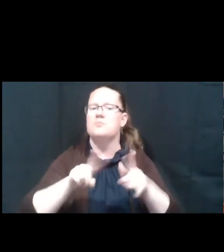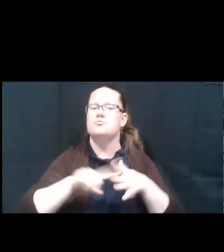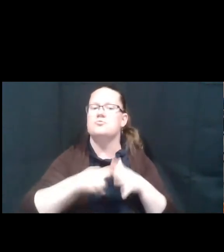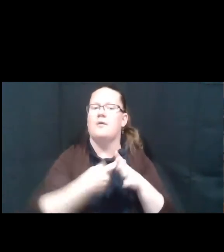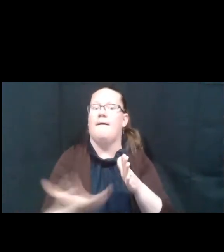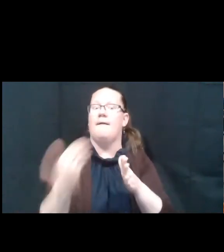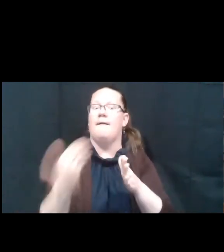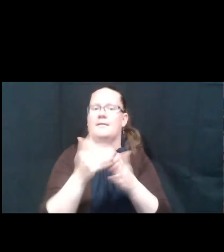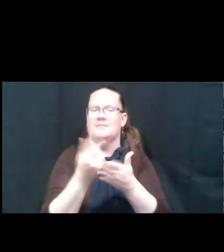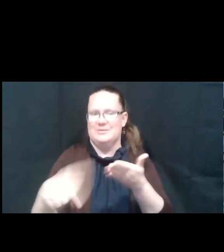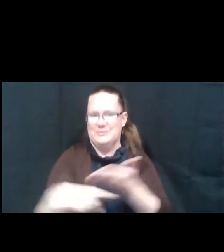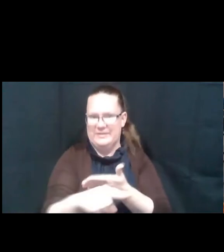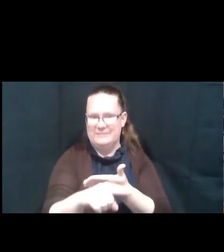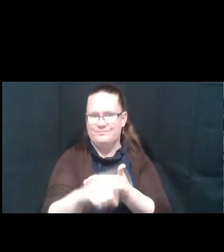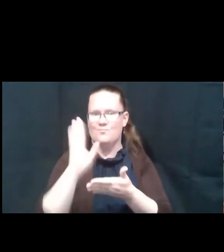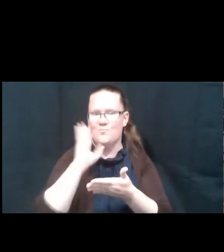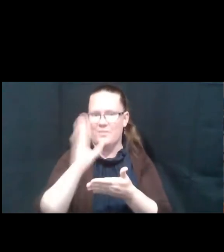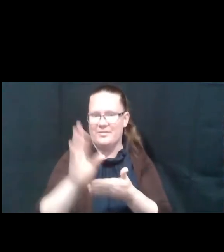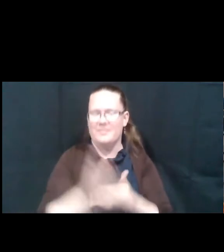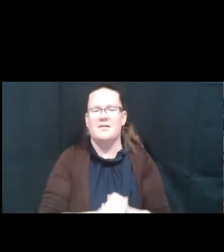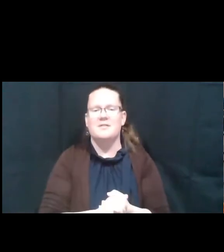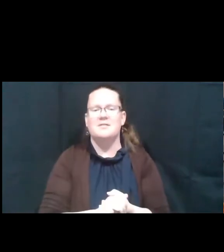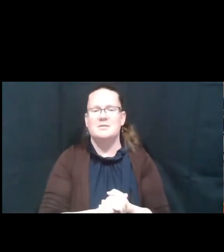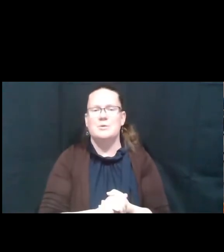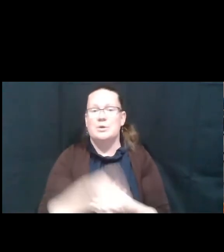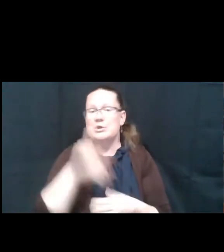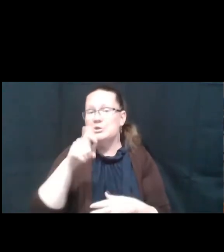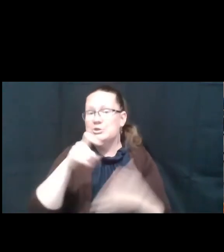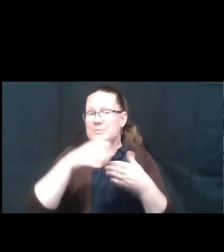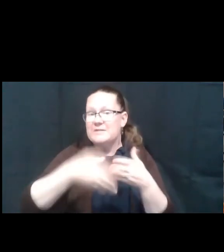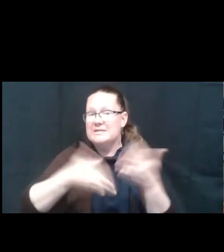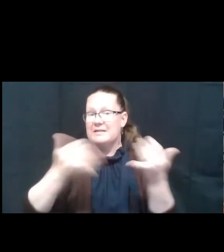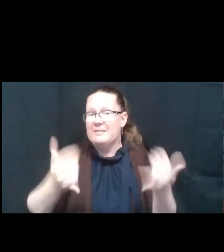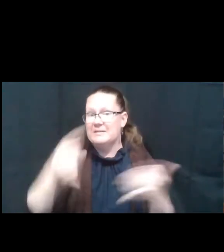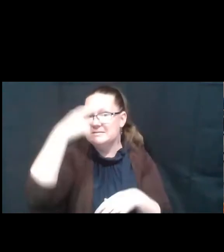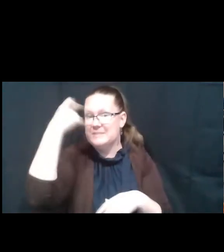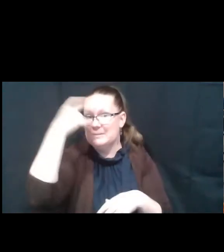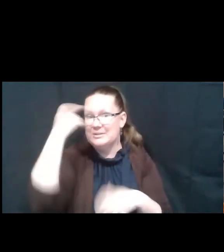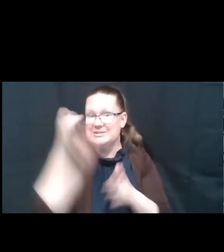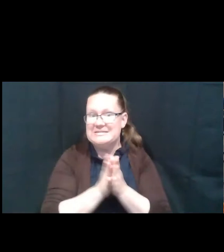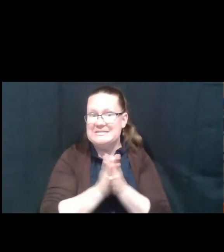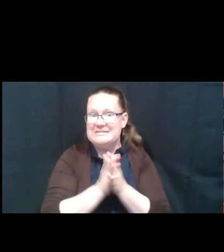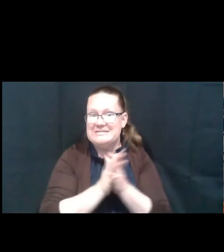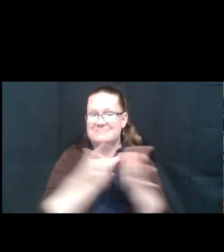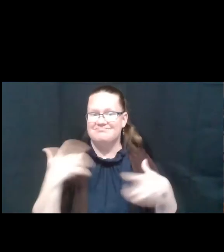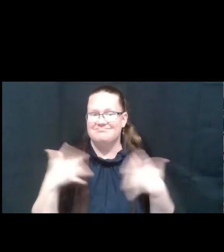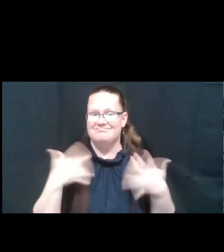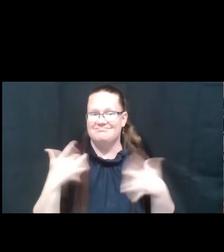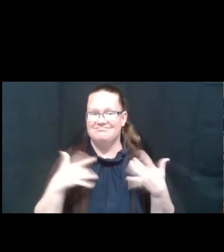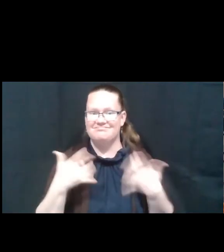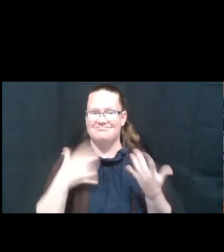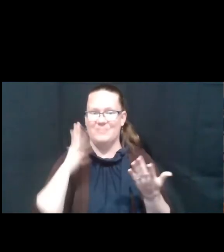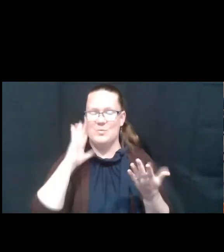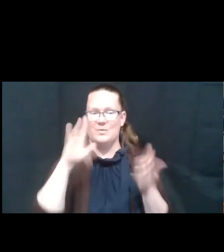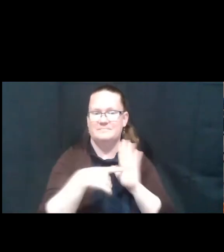week. And so definitely should be completed this summer. So we are very excited to have that unveiled for the community